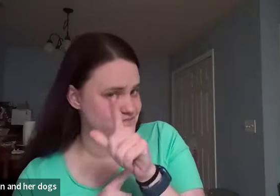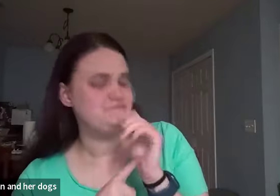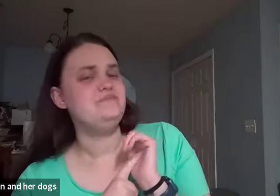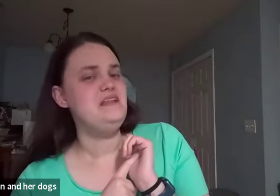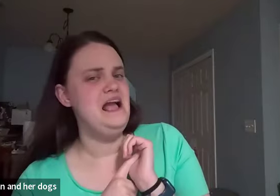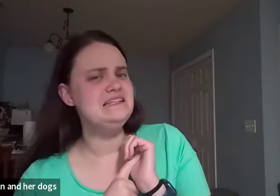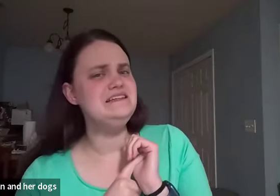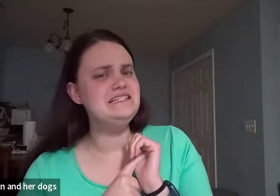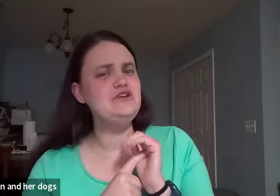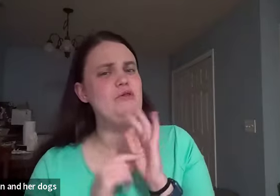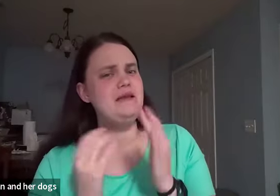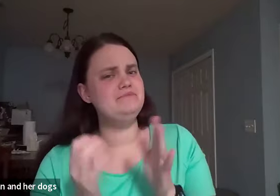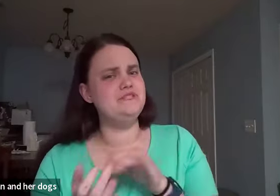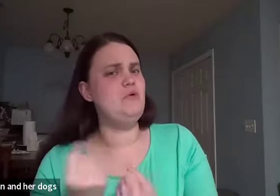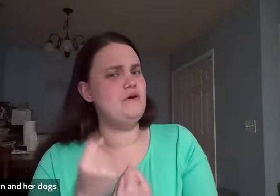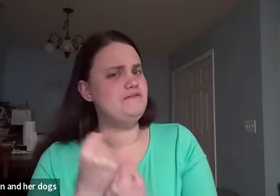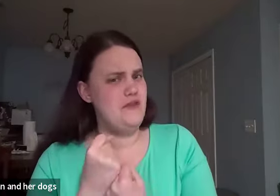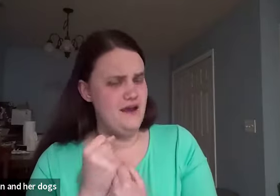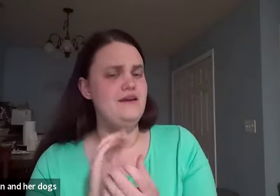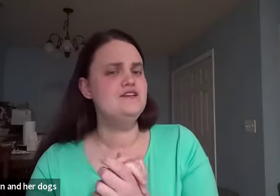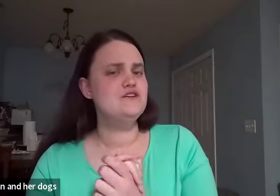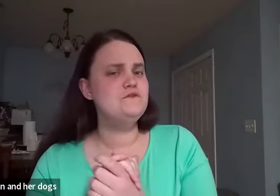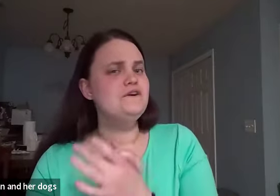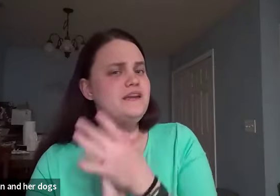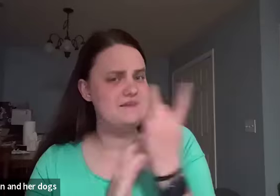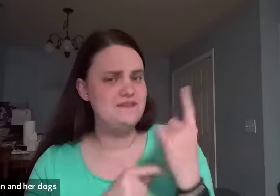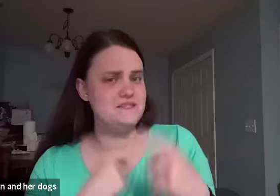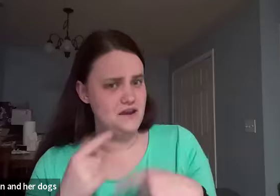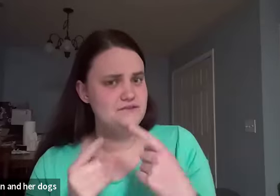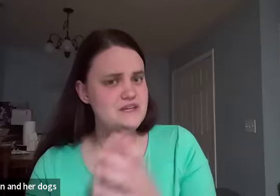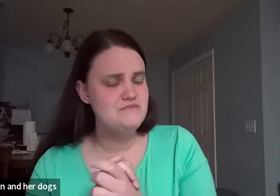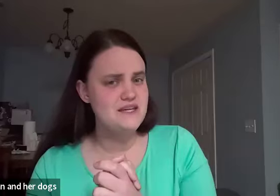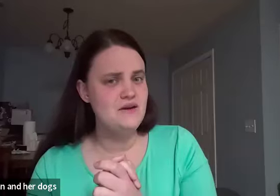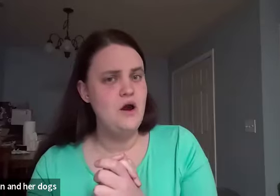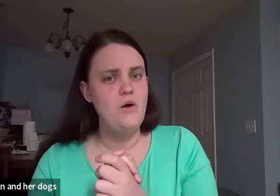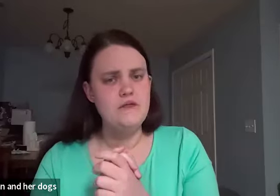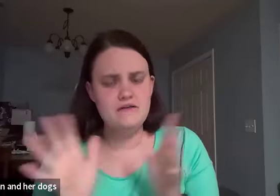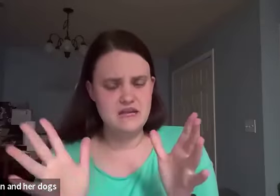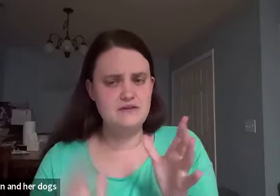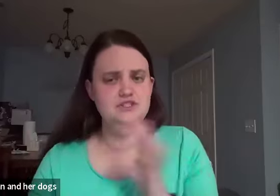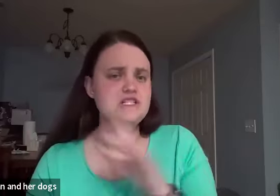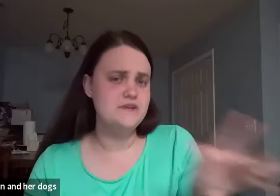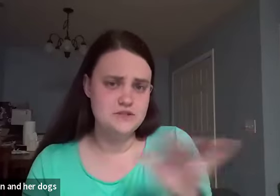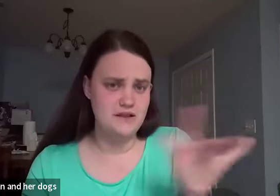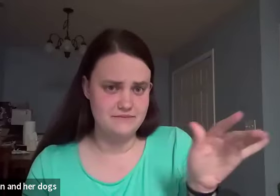ASL has a nice little like support for that. So if you forget the sign for something, without doubt, just fingerspell